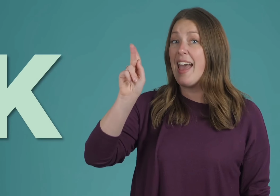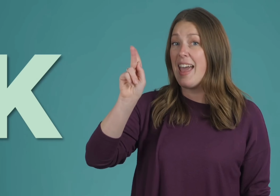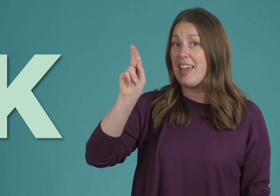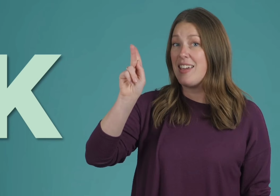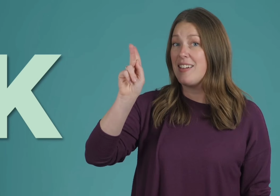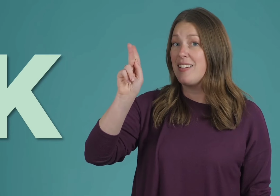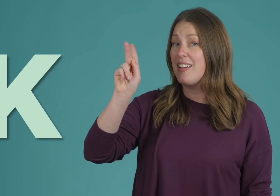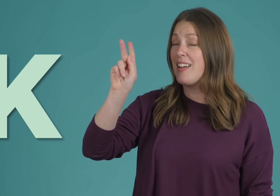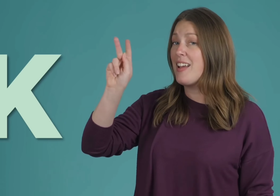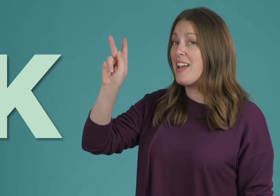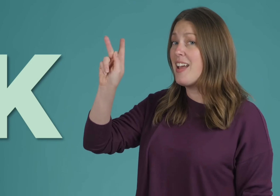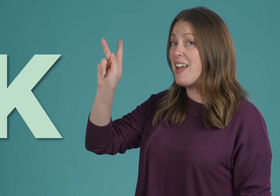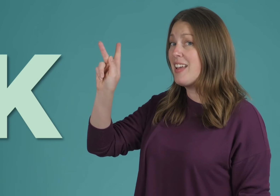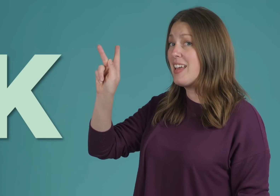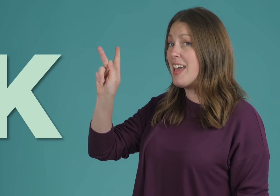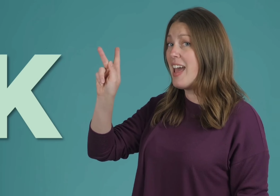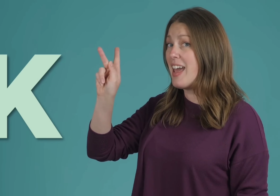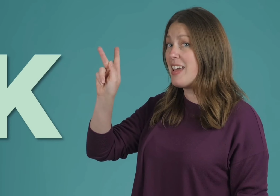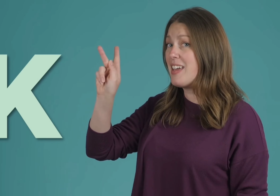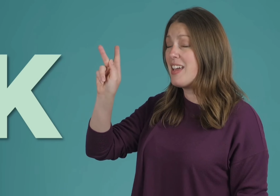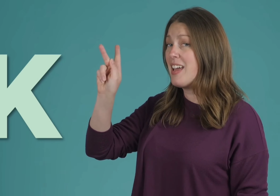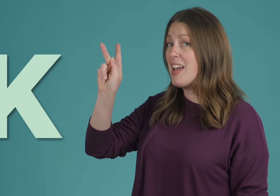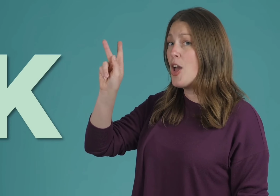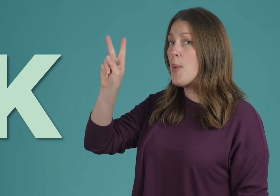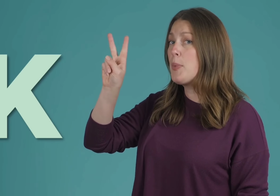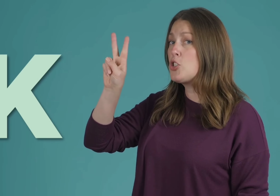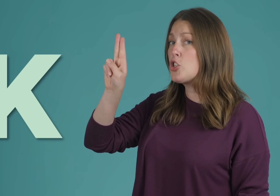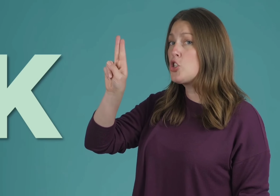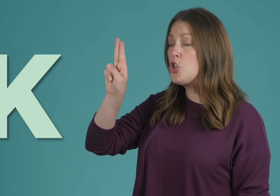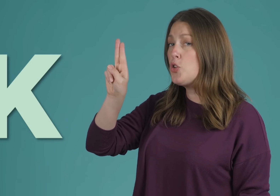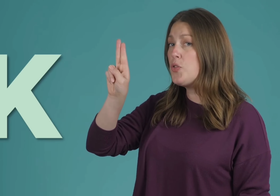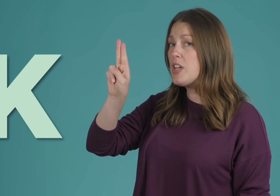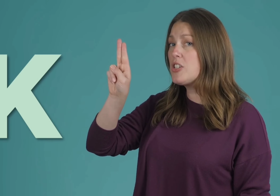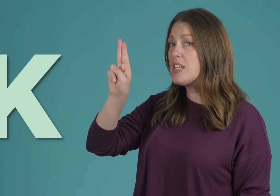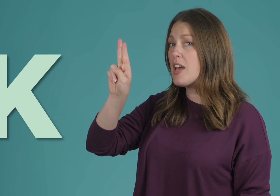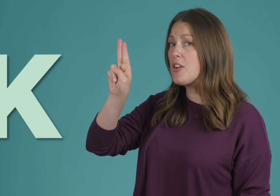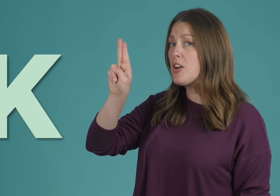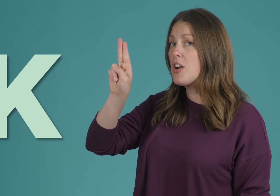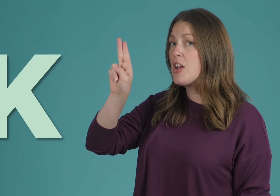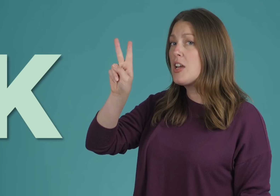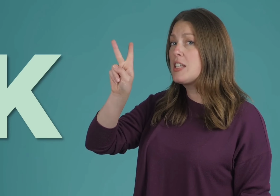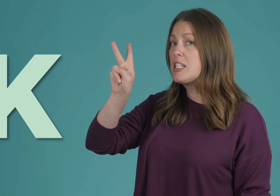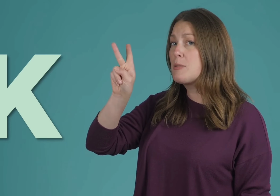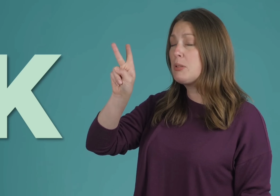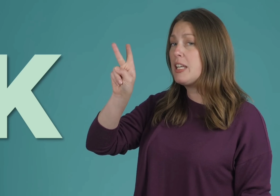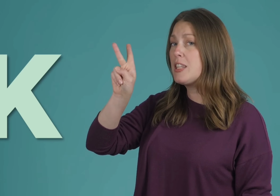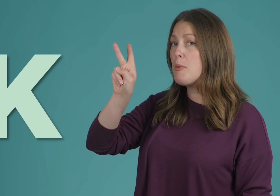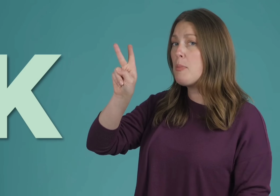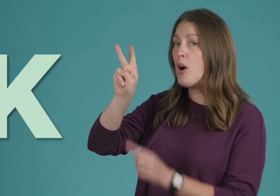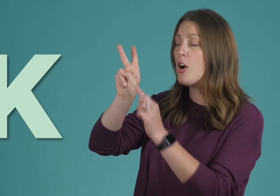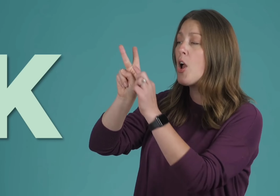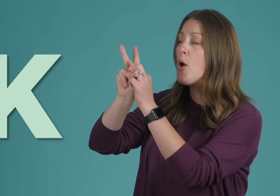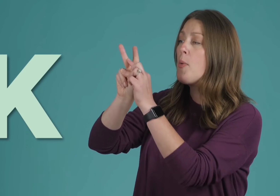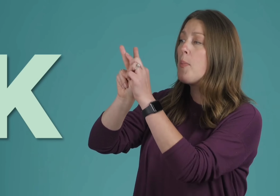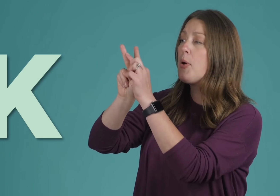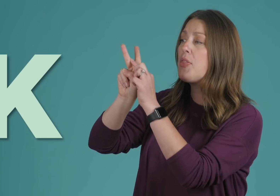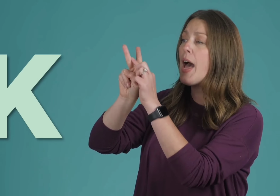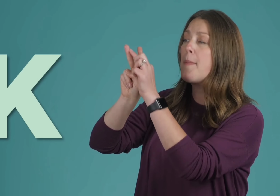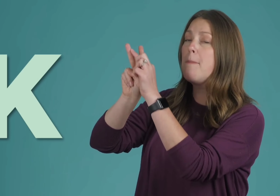K. Sherry. K. Sherry. Put your two fingers together. Split them apart. Put that